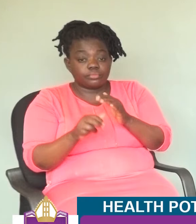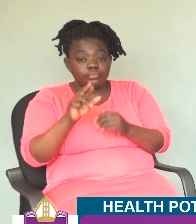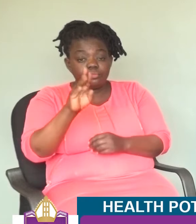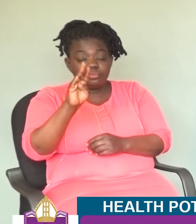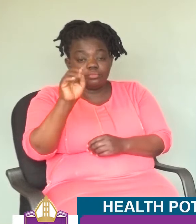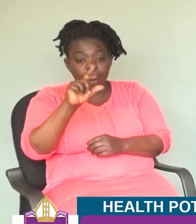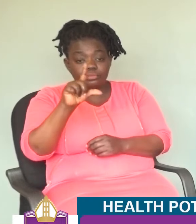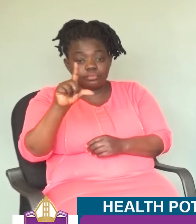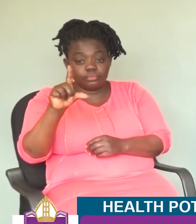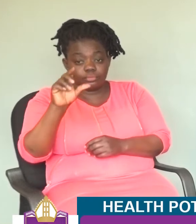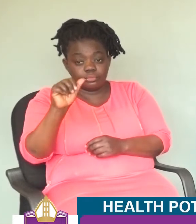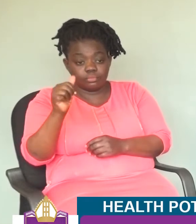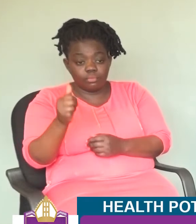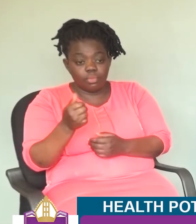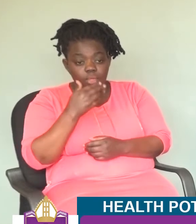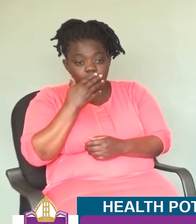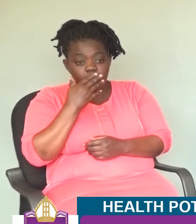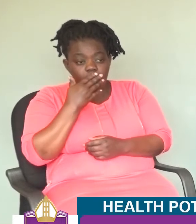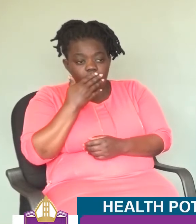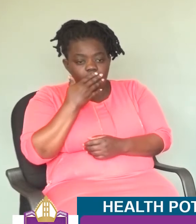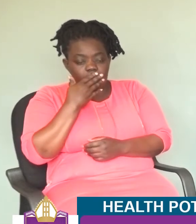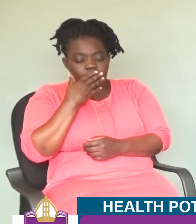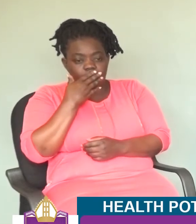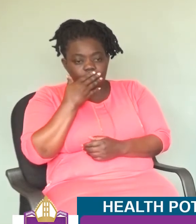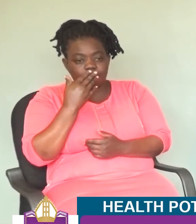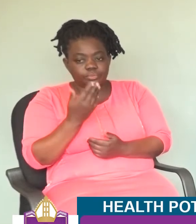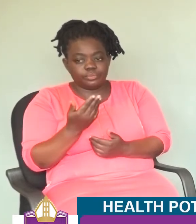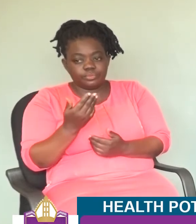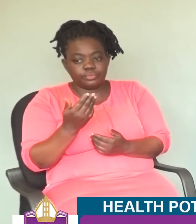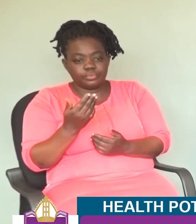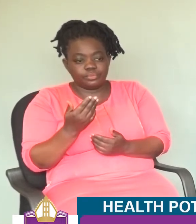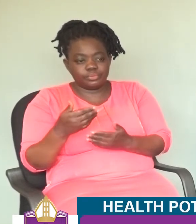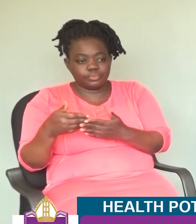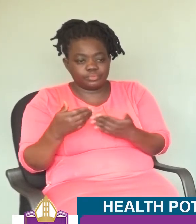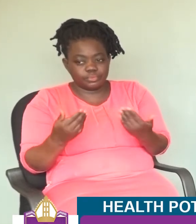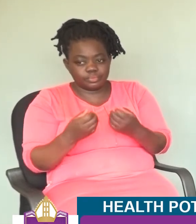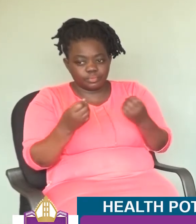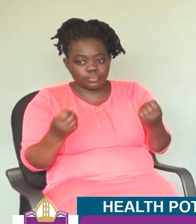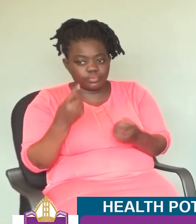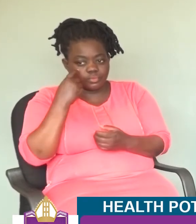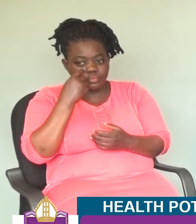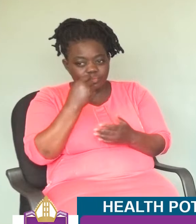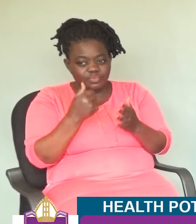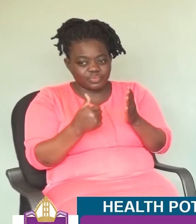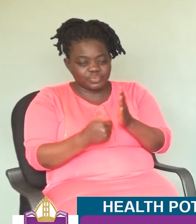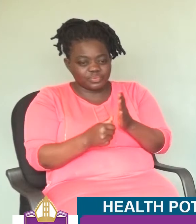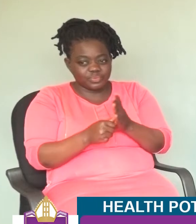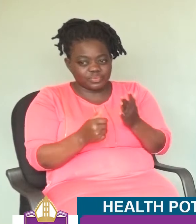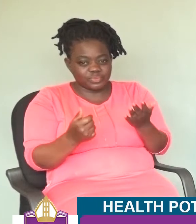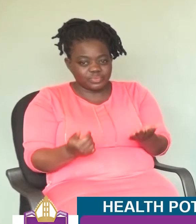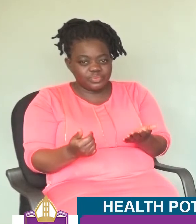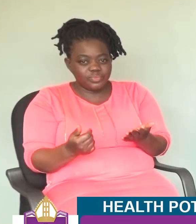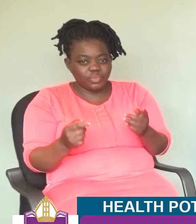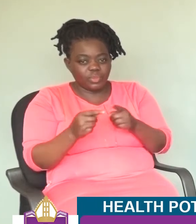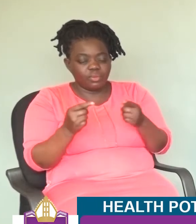the gonorrhea and all that. Rubella, for example, you find that the child will come with some deformities or will have a lot of eye complications. And so if those